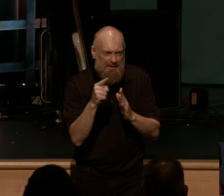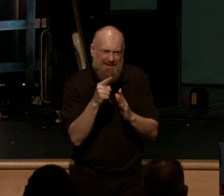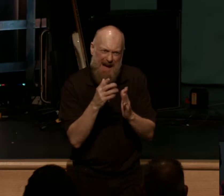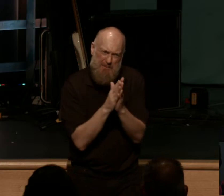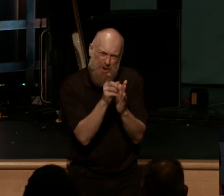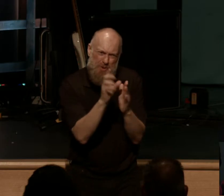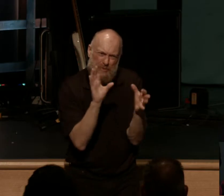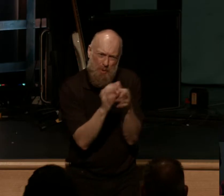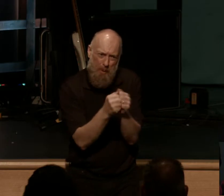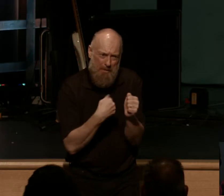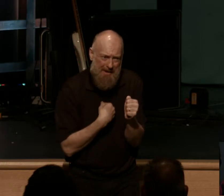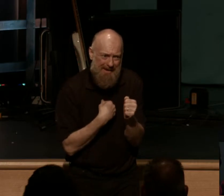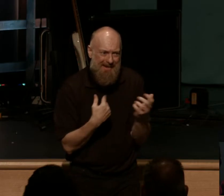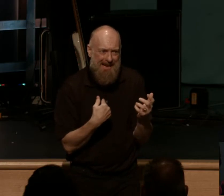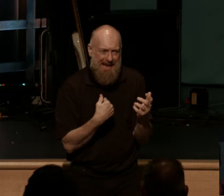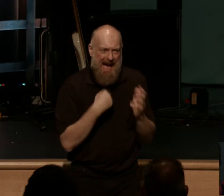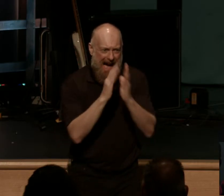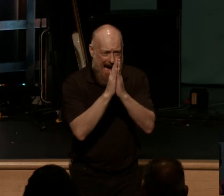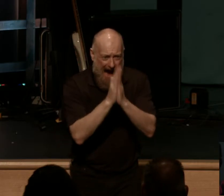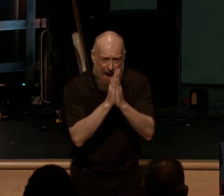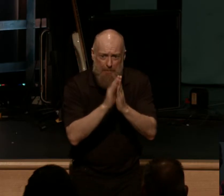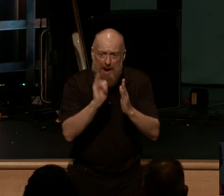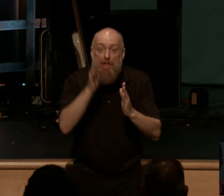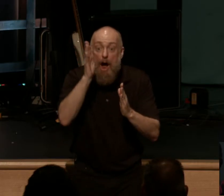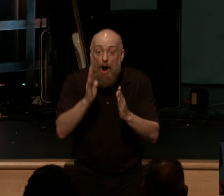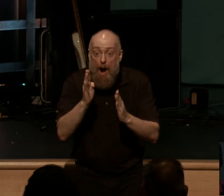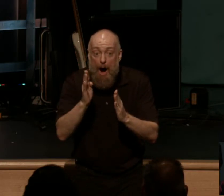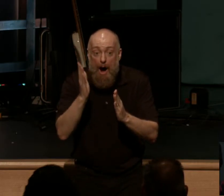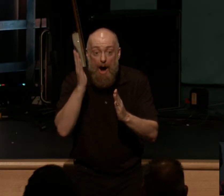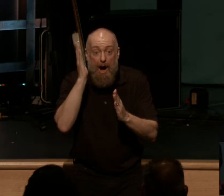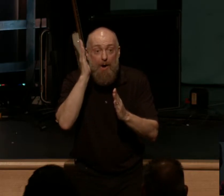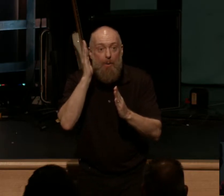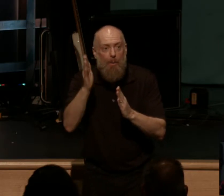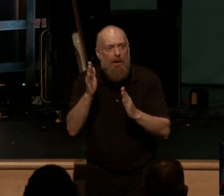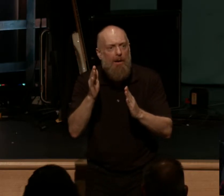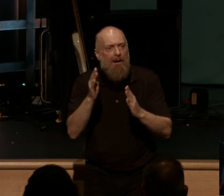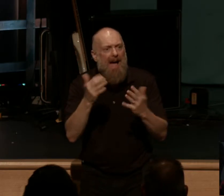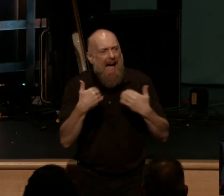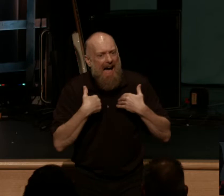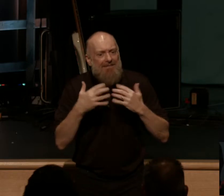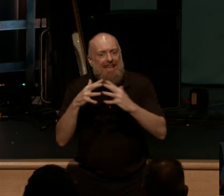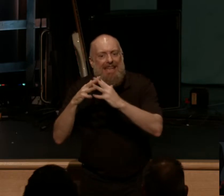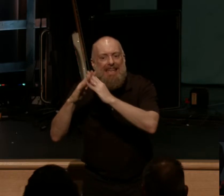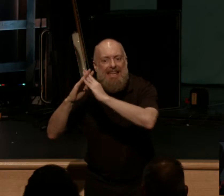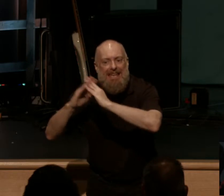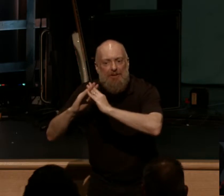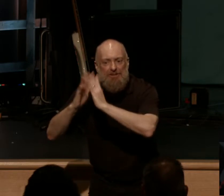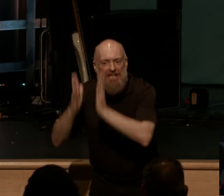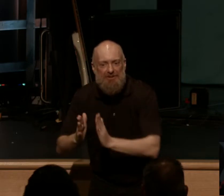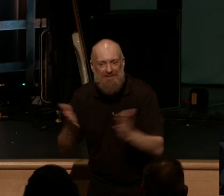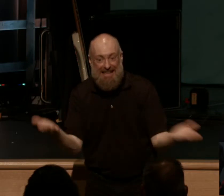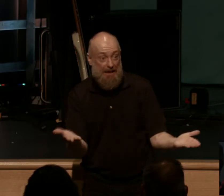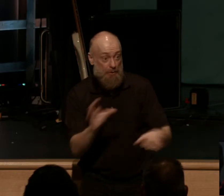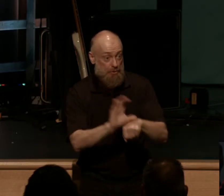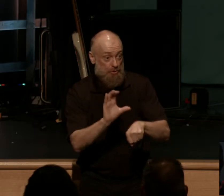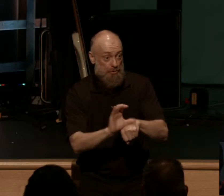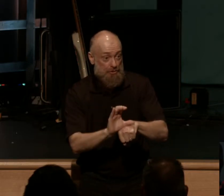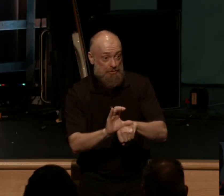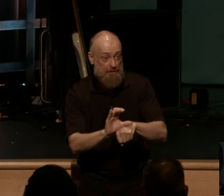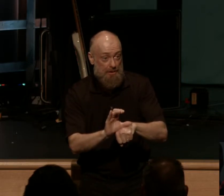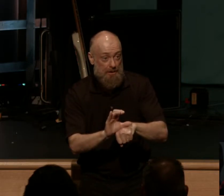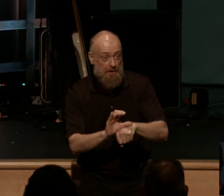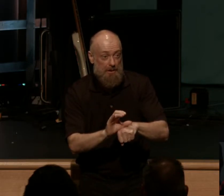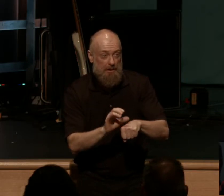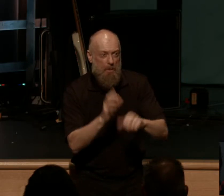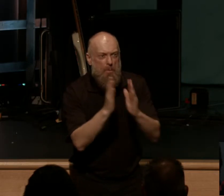this, I'm praying that God would raise up intercessors in our church, specifically over the four services